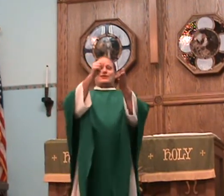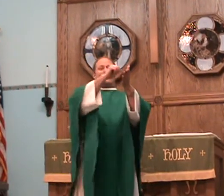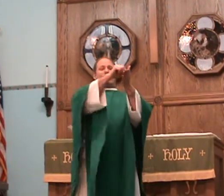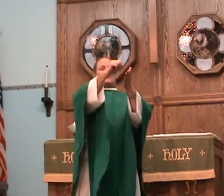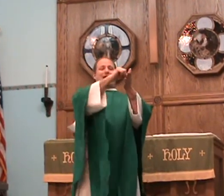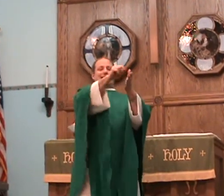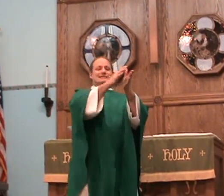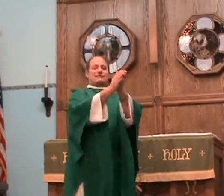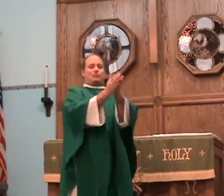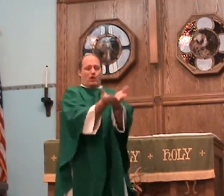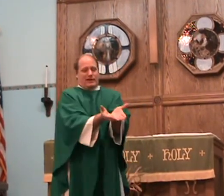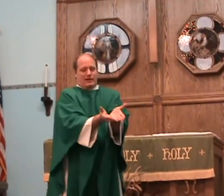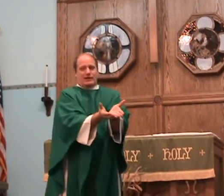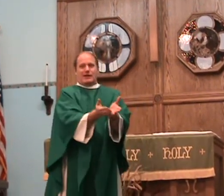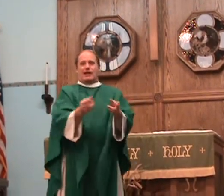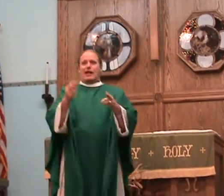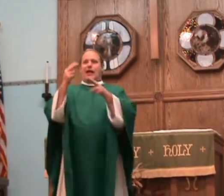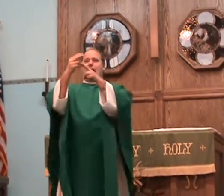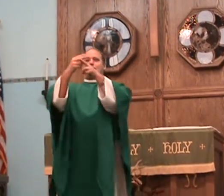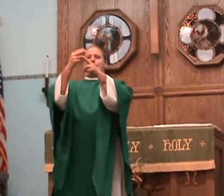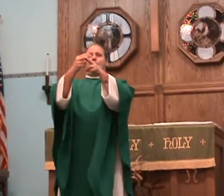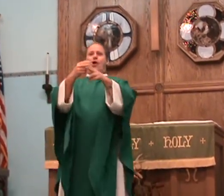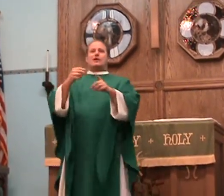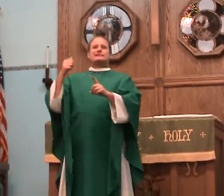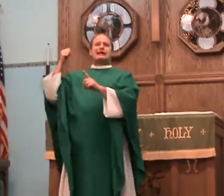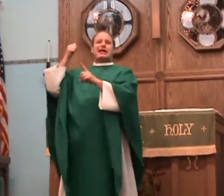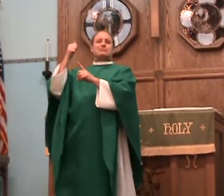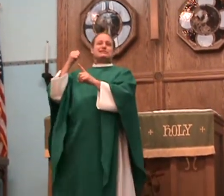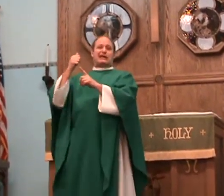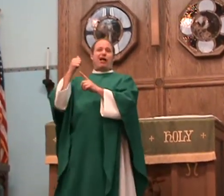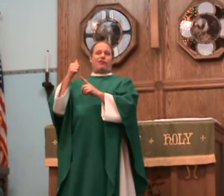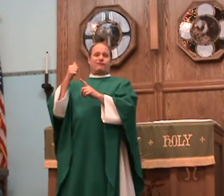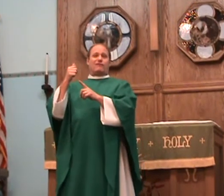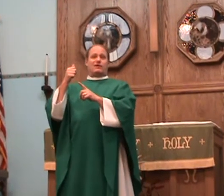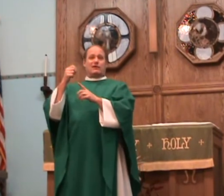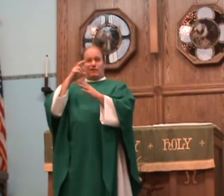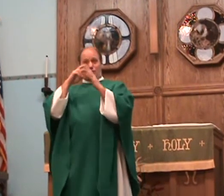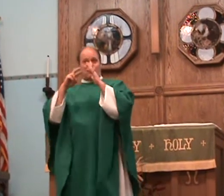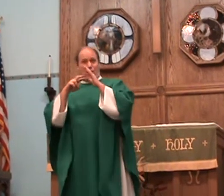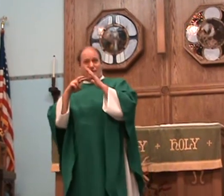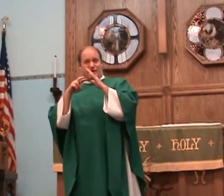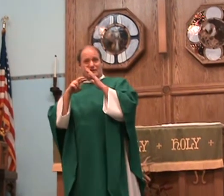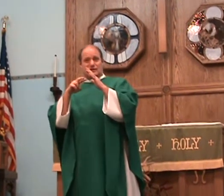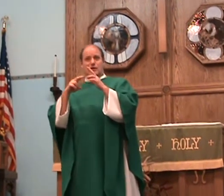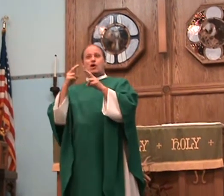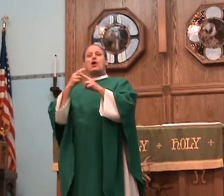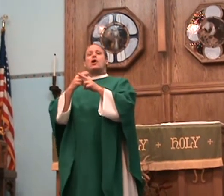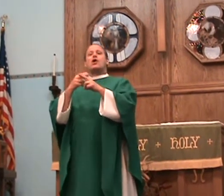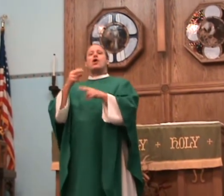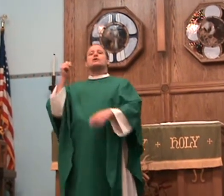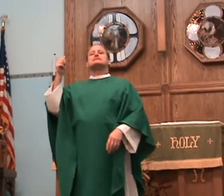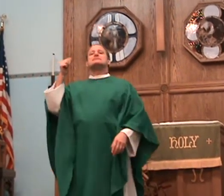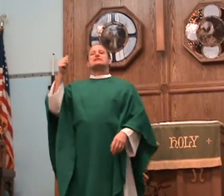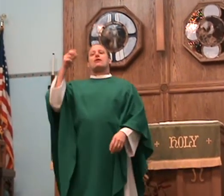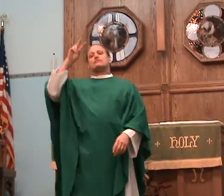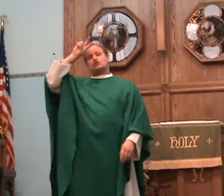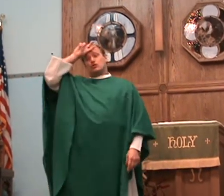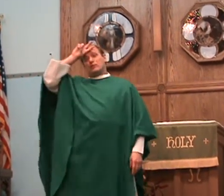who writes the book and calls himself, the prophet, calls himself stupid.